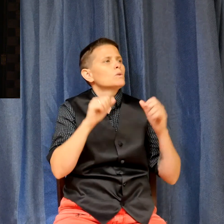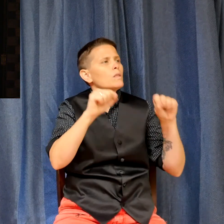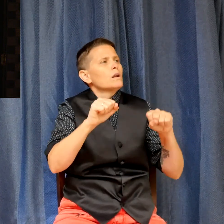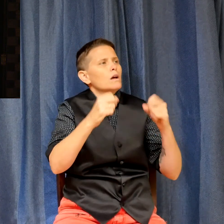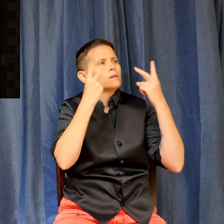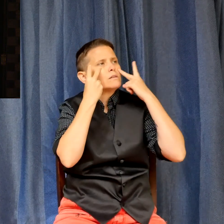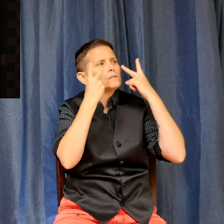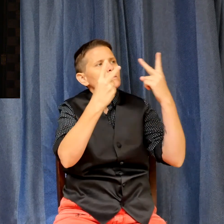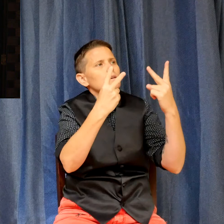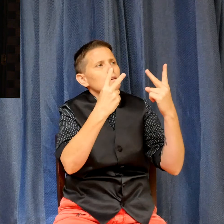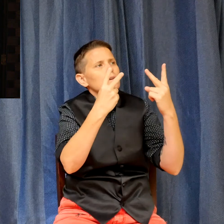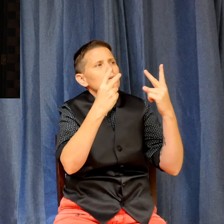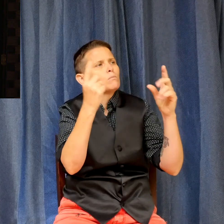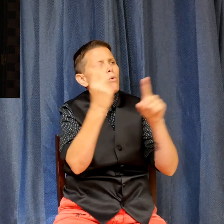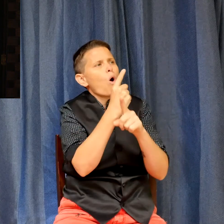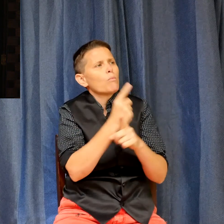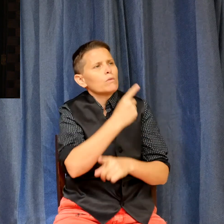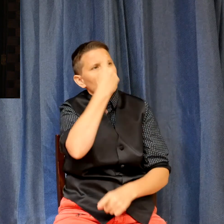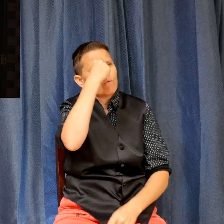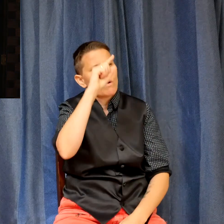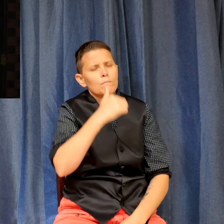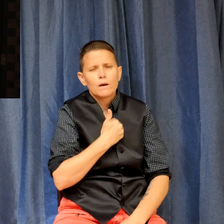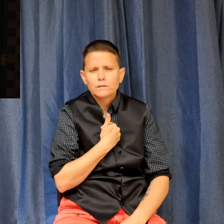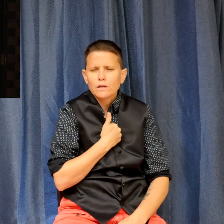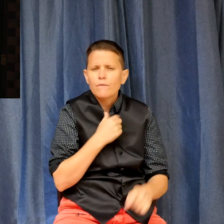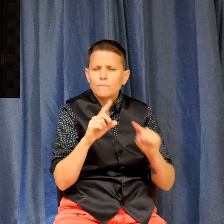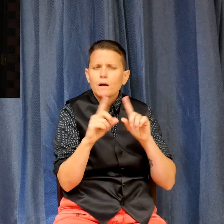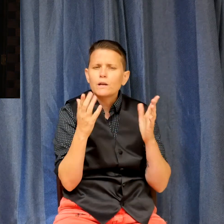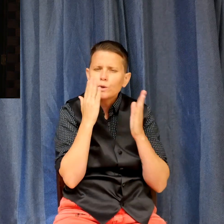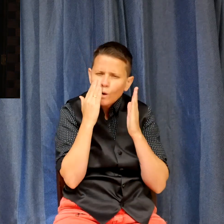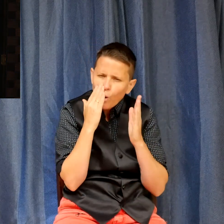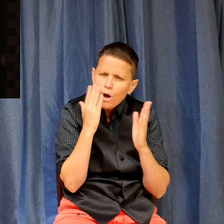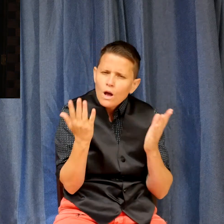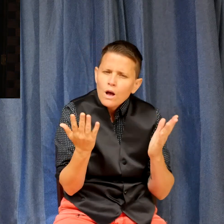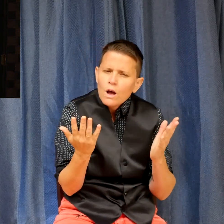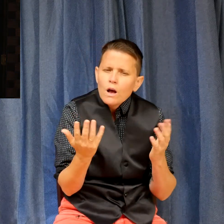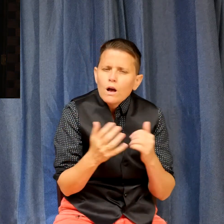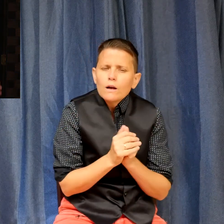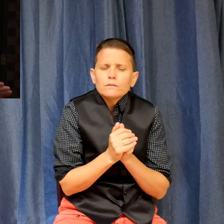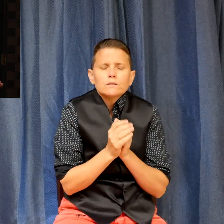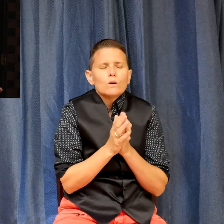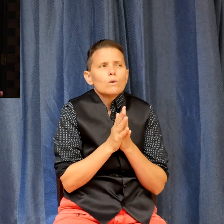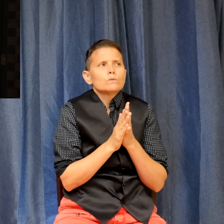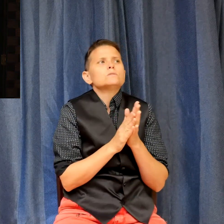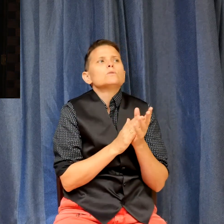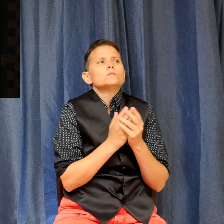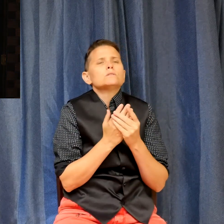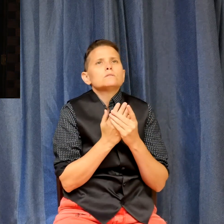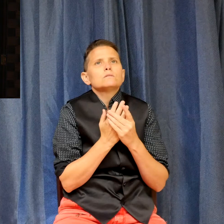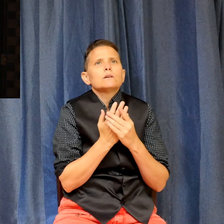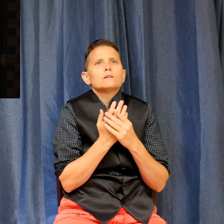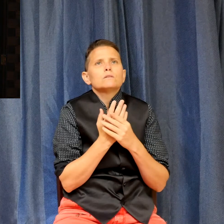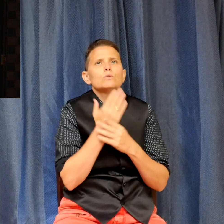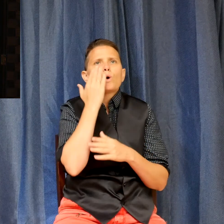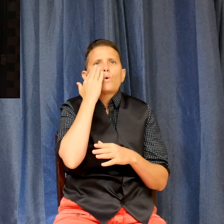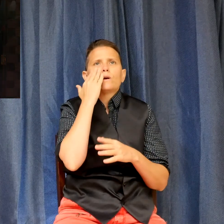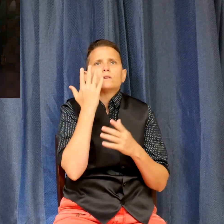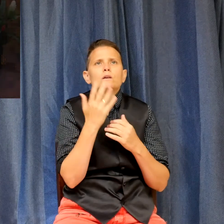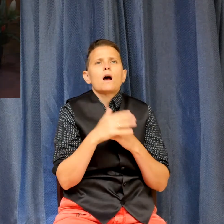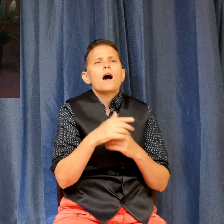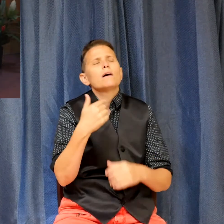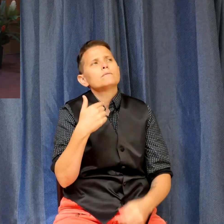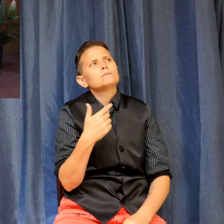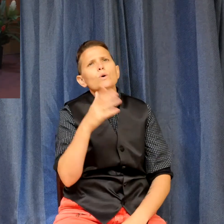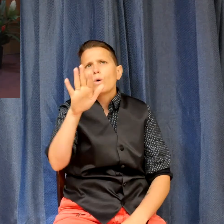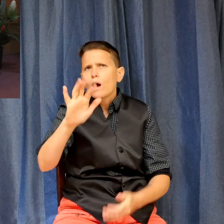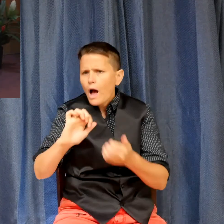future. Beautiful. But it does get easier, yeah. I must say, Yeah. you know. But it's Well, in those how long tough have you been in times. New Thought again? I've been in New